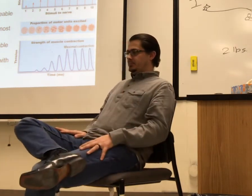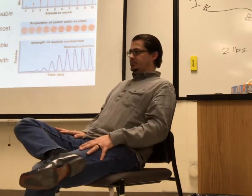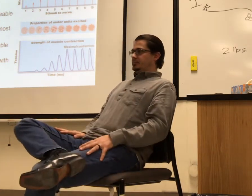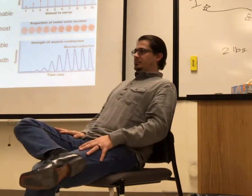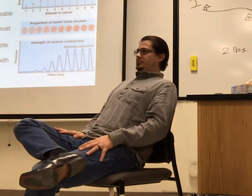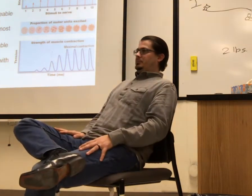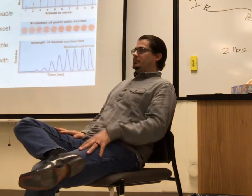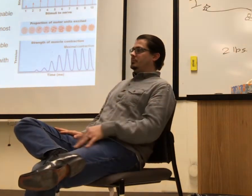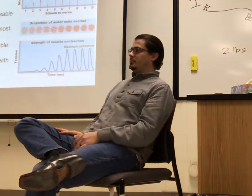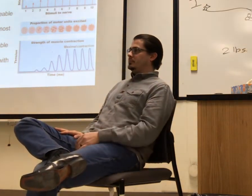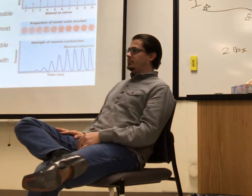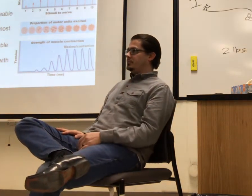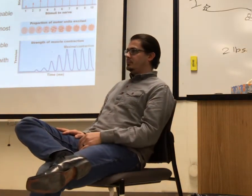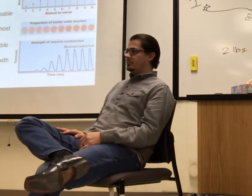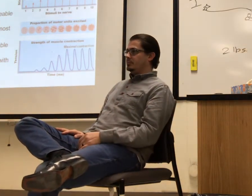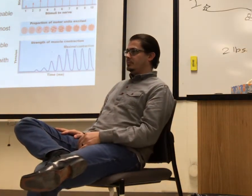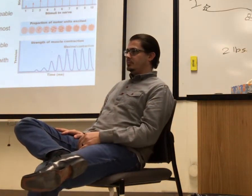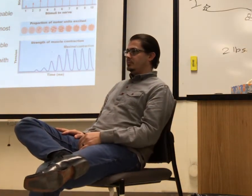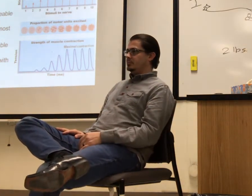And these two